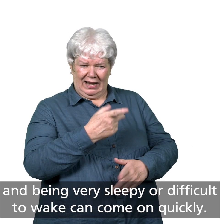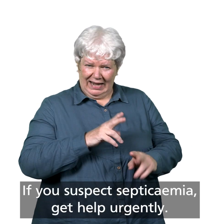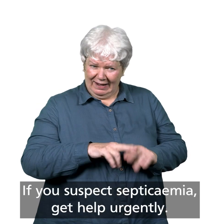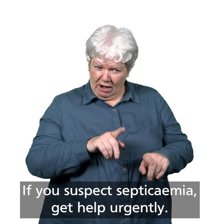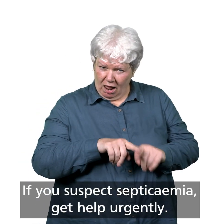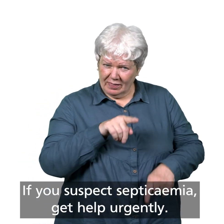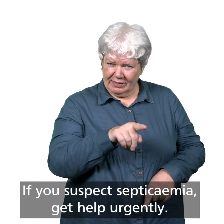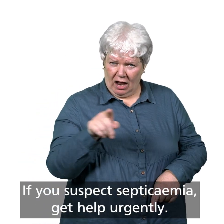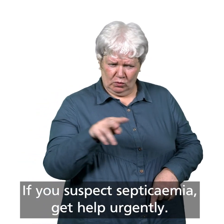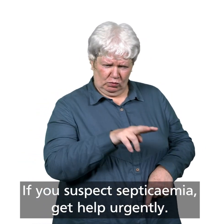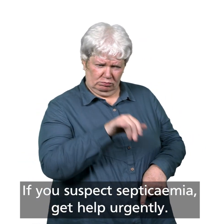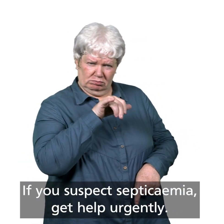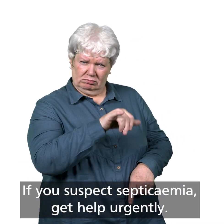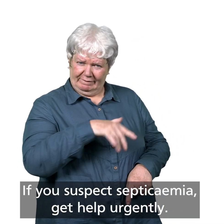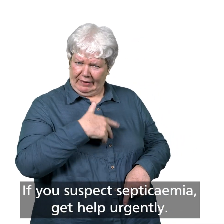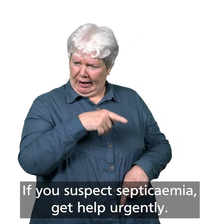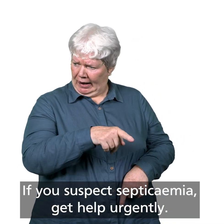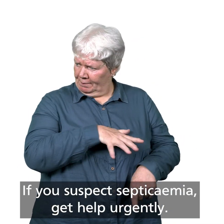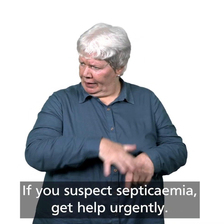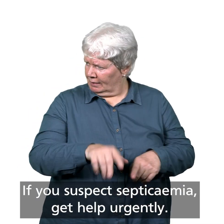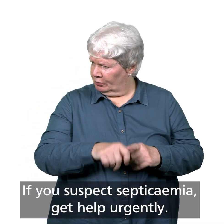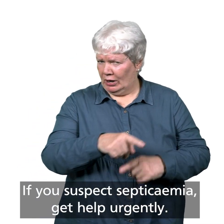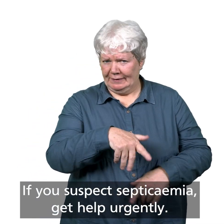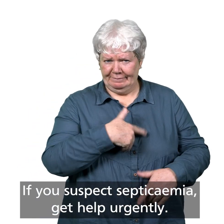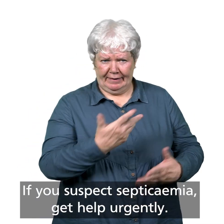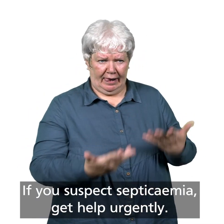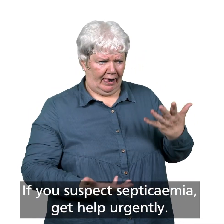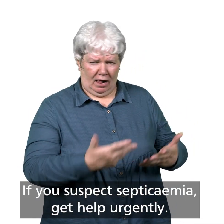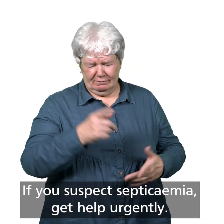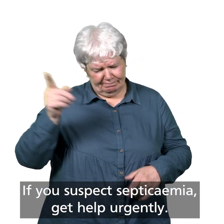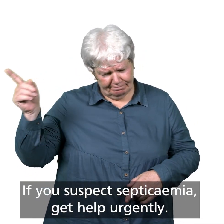If you suspect septicemia, get help urgently.